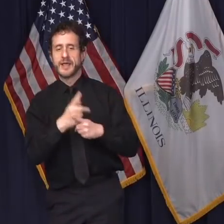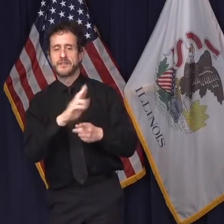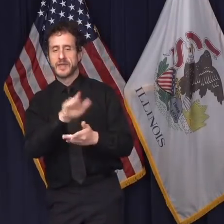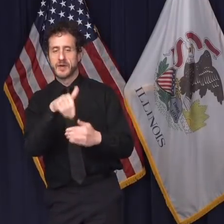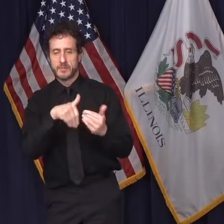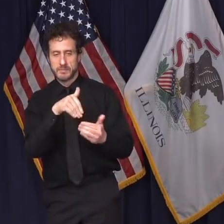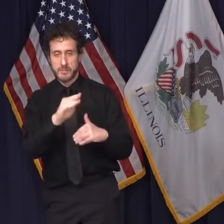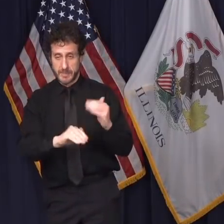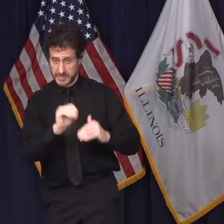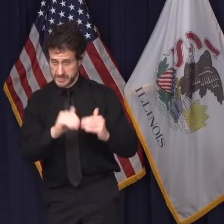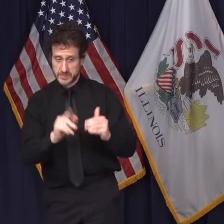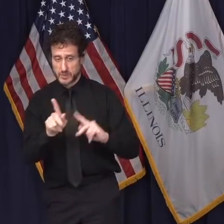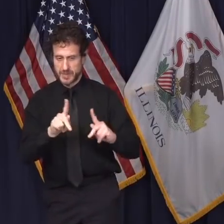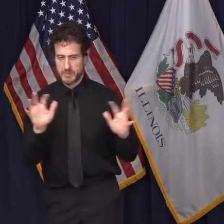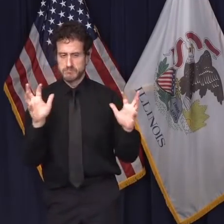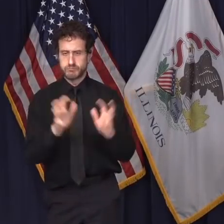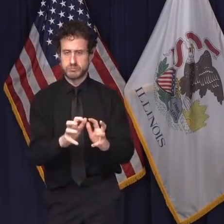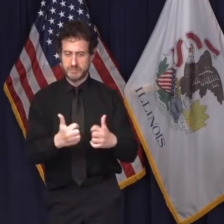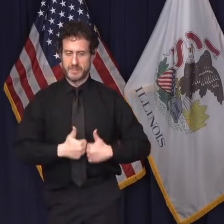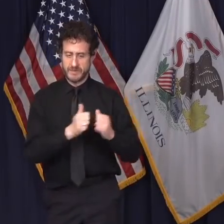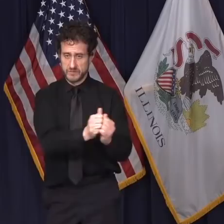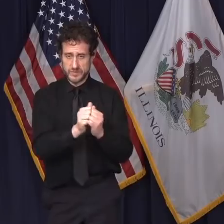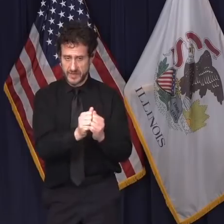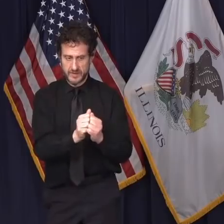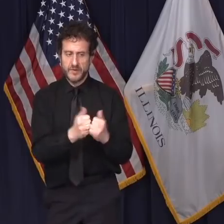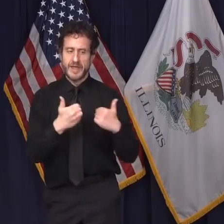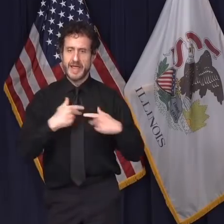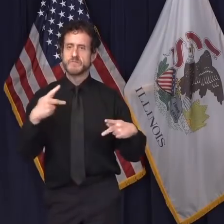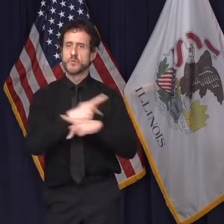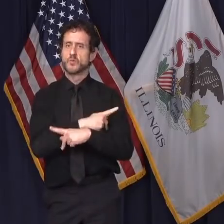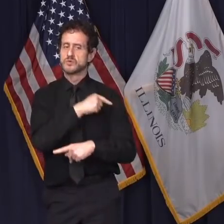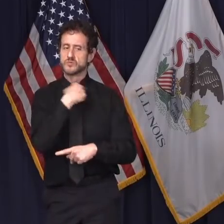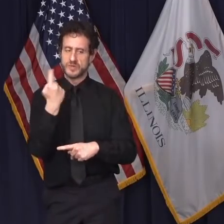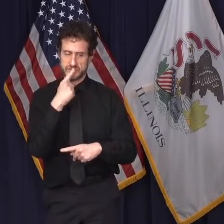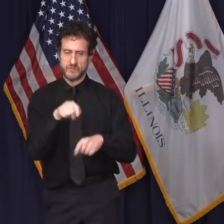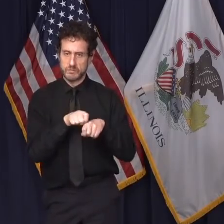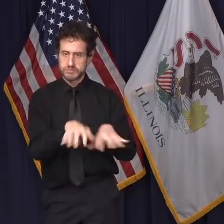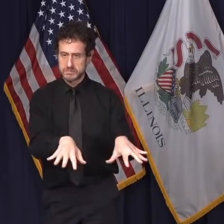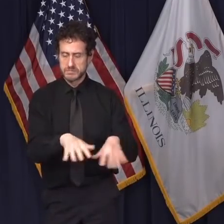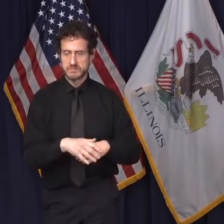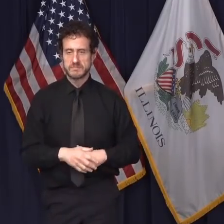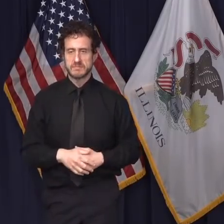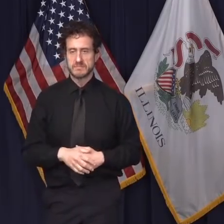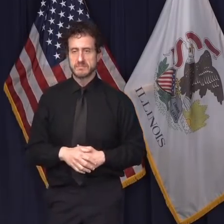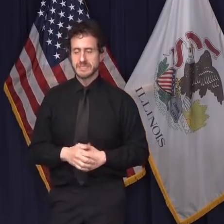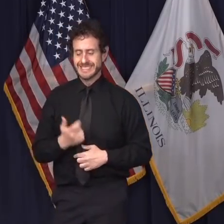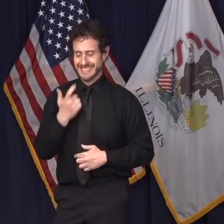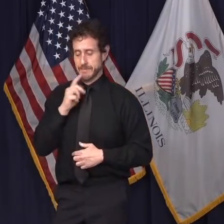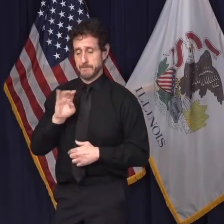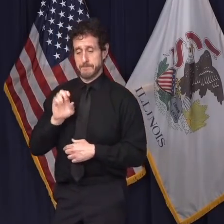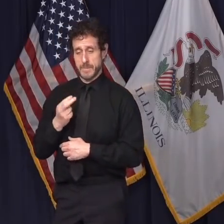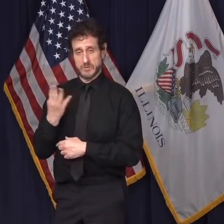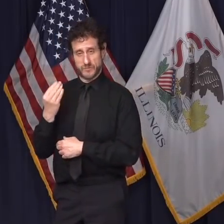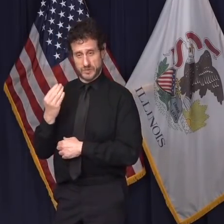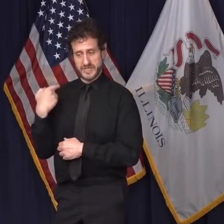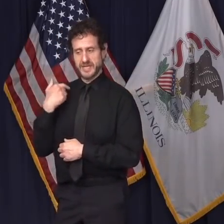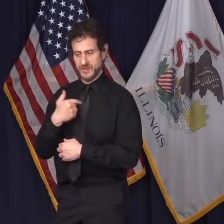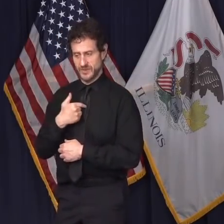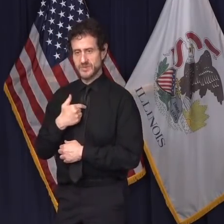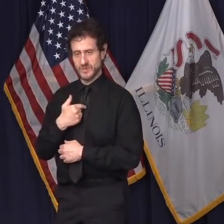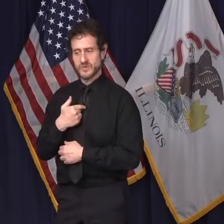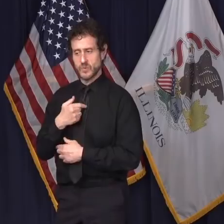have always been at increased risk for outbreaks. On March 14th, we reported the